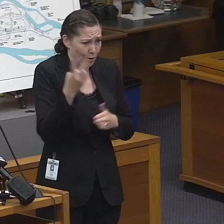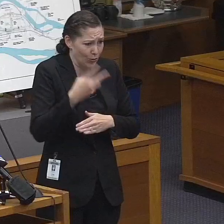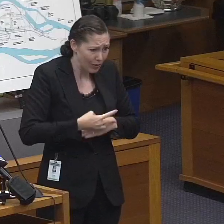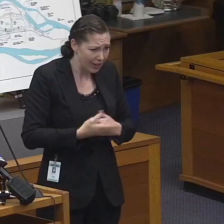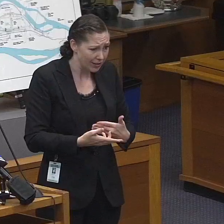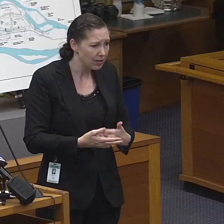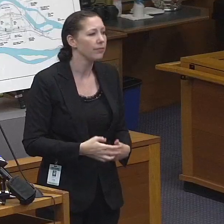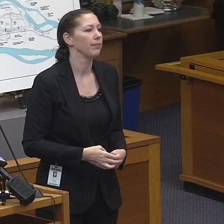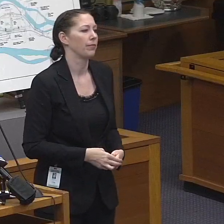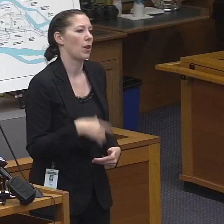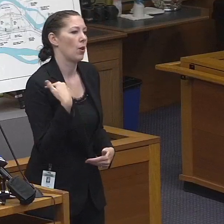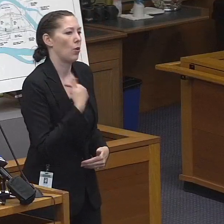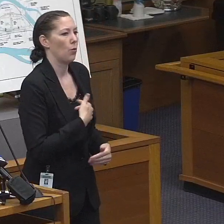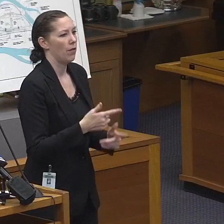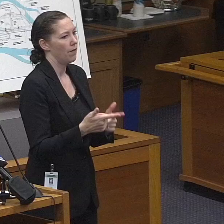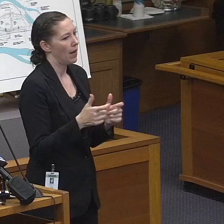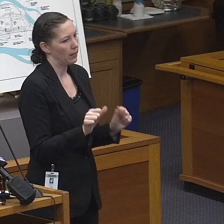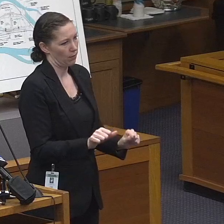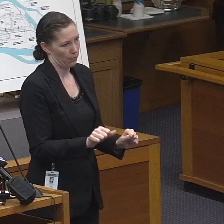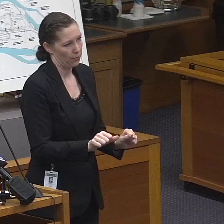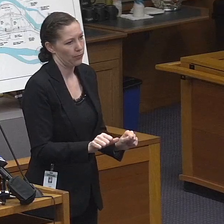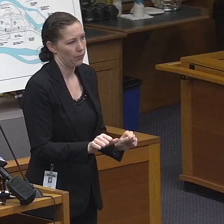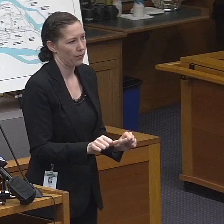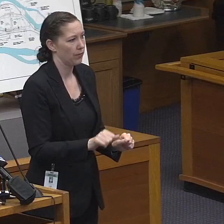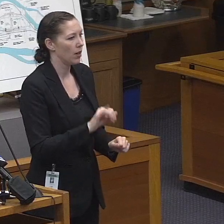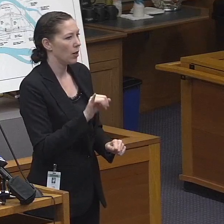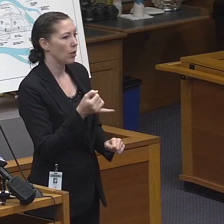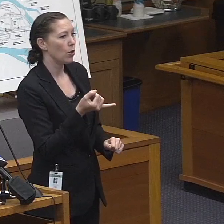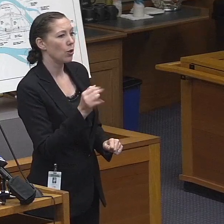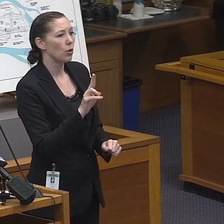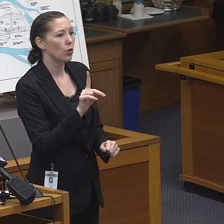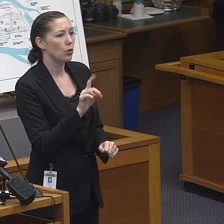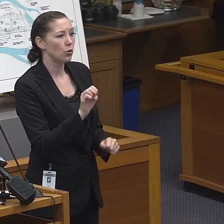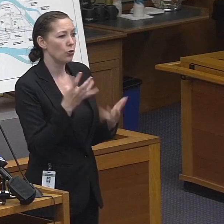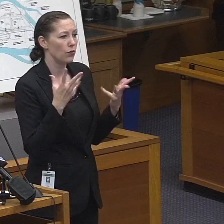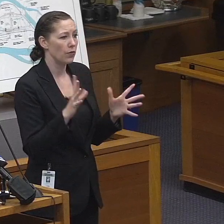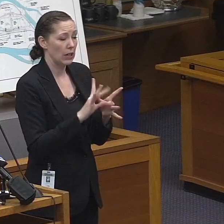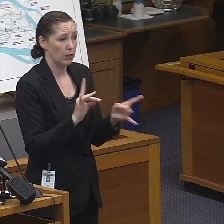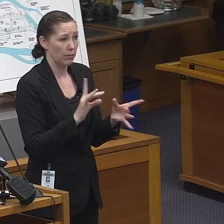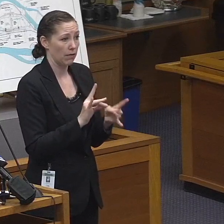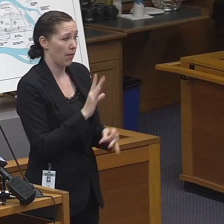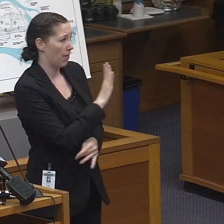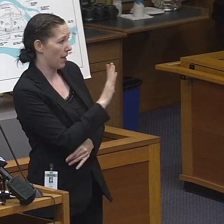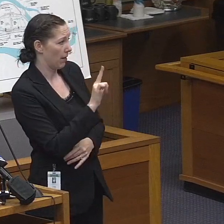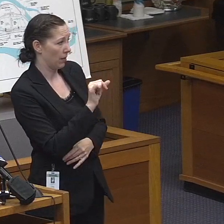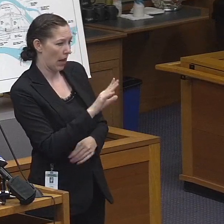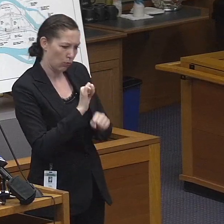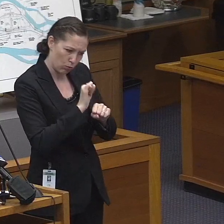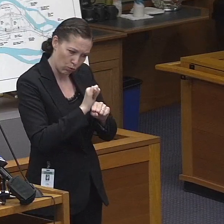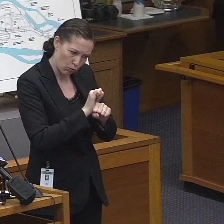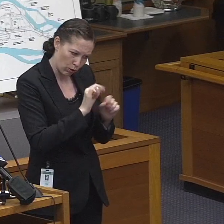We're going as quickly as we possibly can. I think Jude mentioned that their laboratory worked all weekend